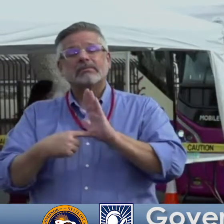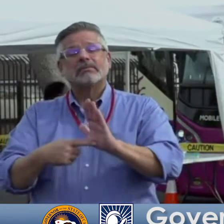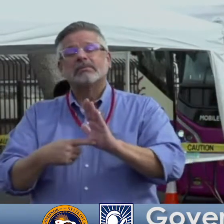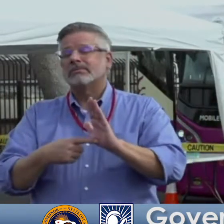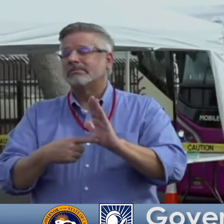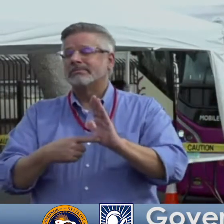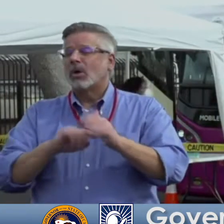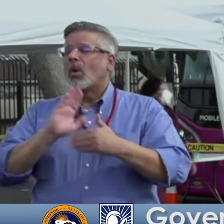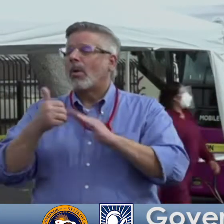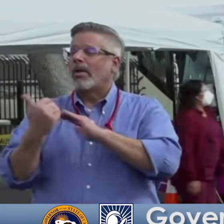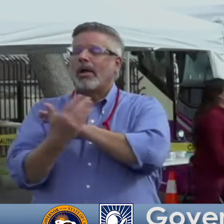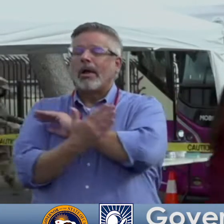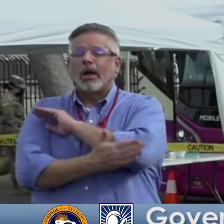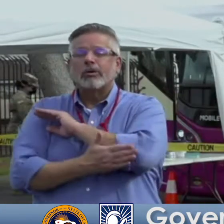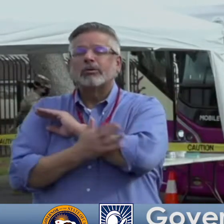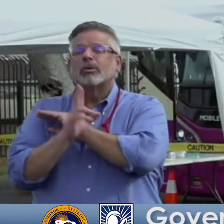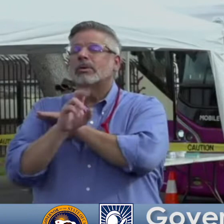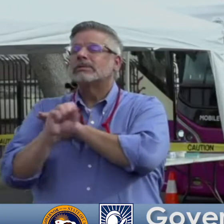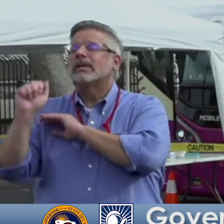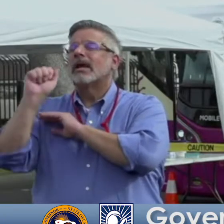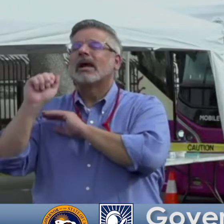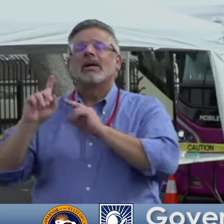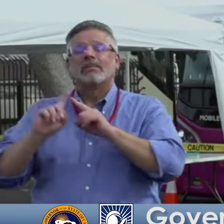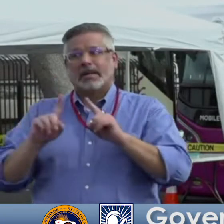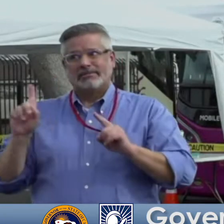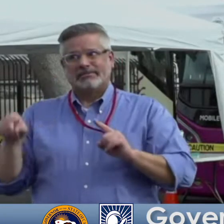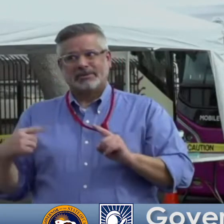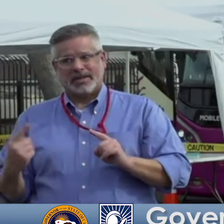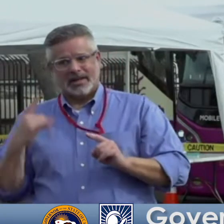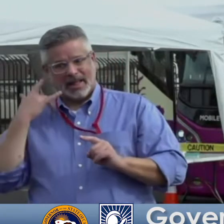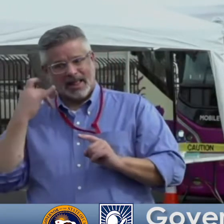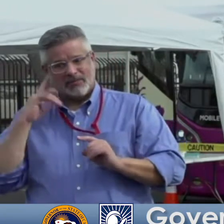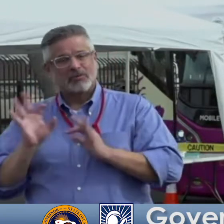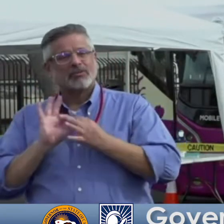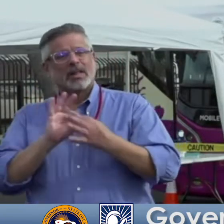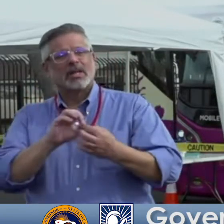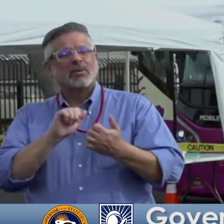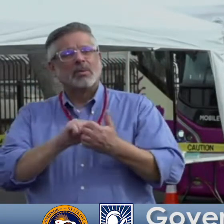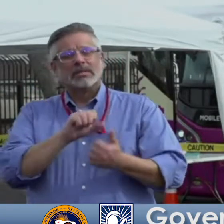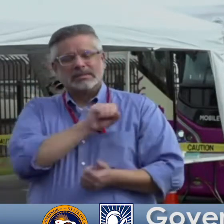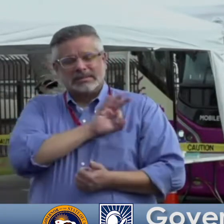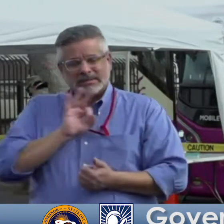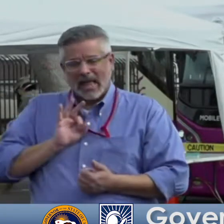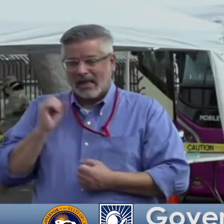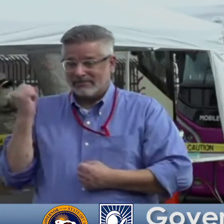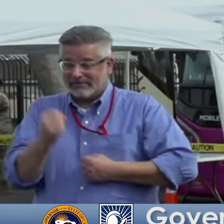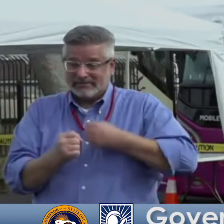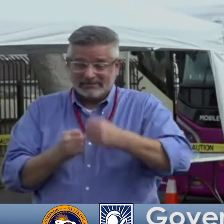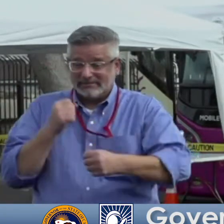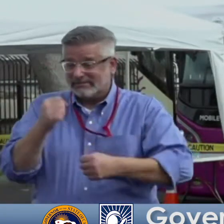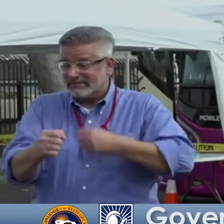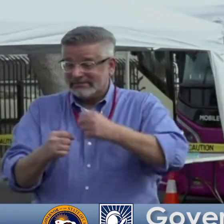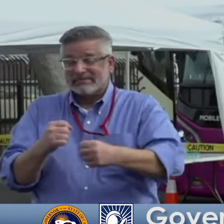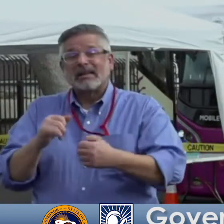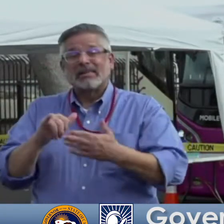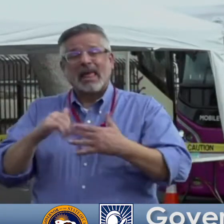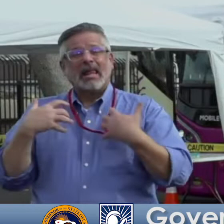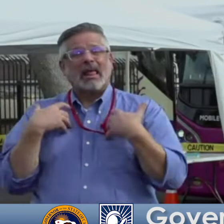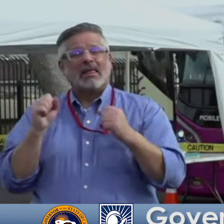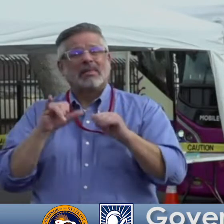across this country, and not least of which here in California, particularly as it relates to staffing needs in our healthcare